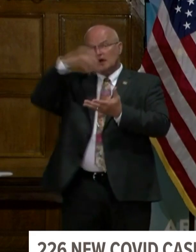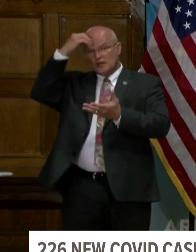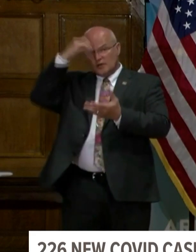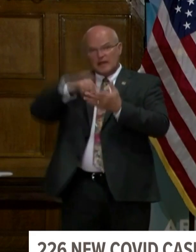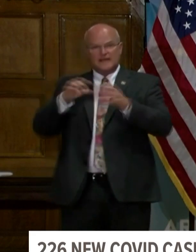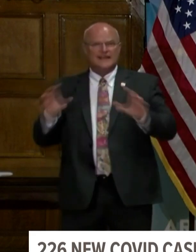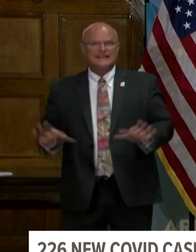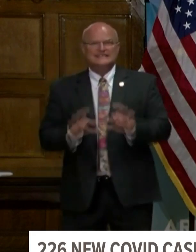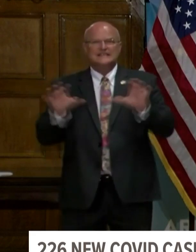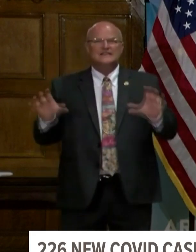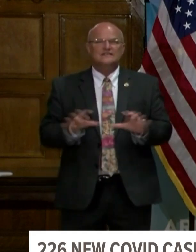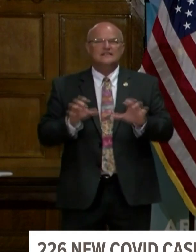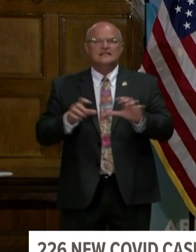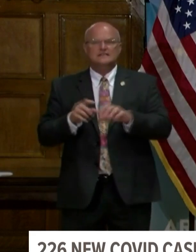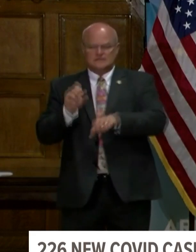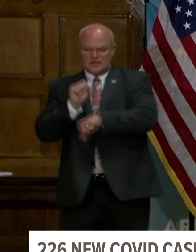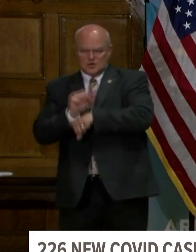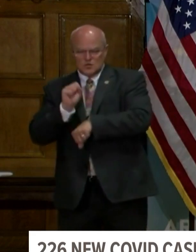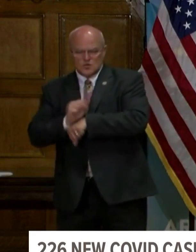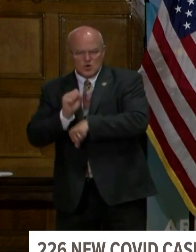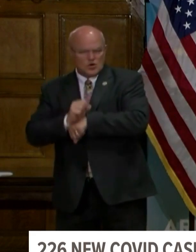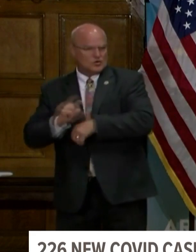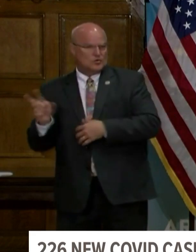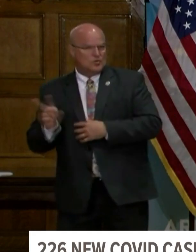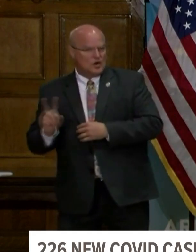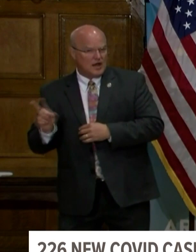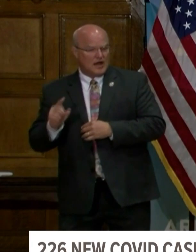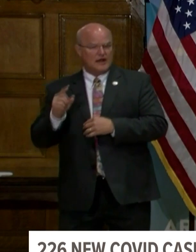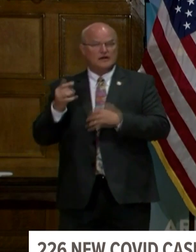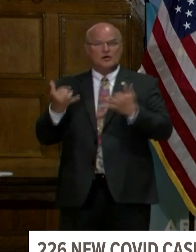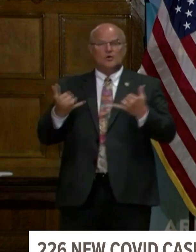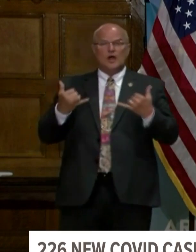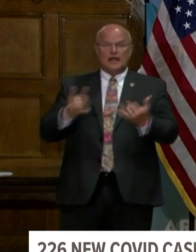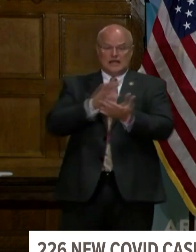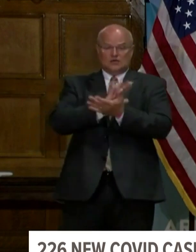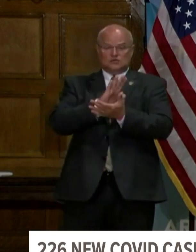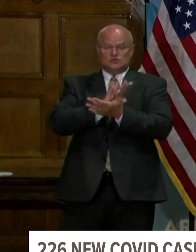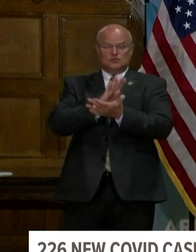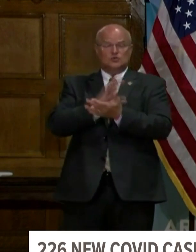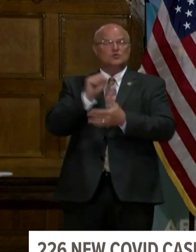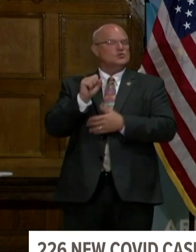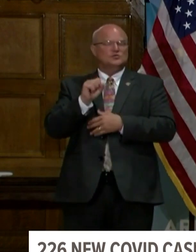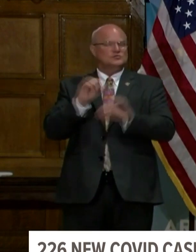their activities. Are they employed? Where do they work? Right now, school's not